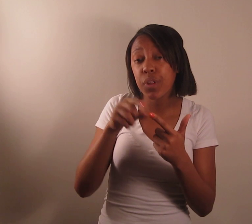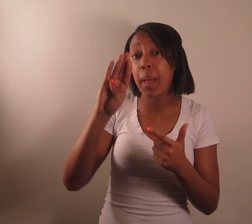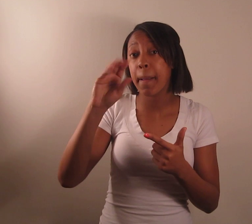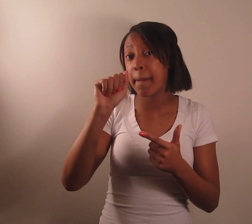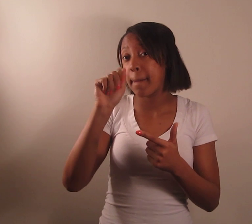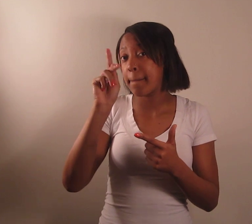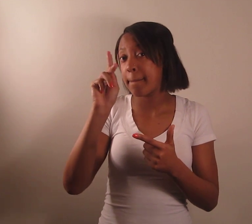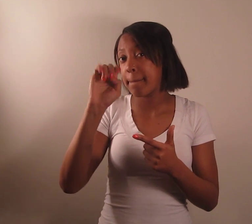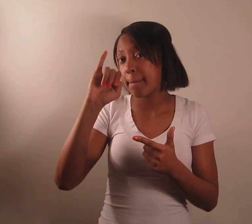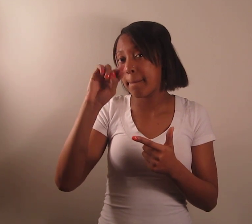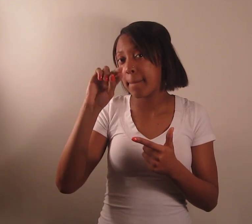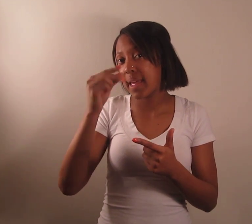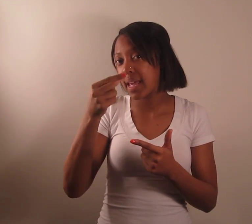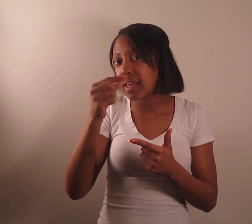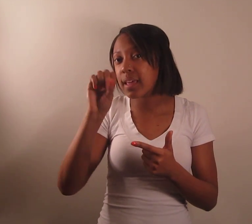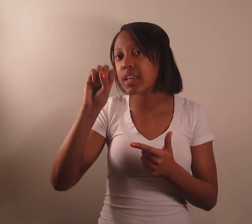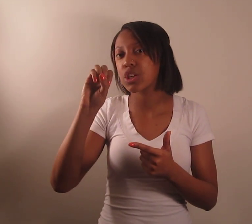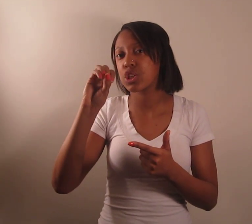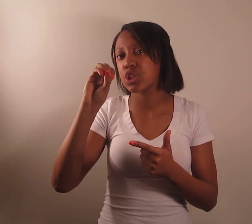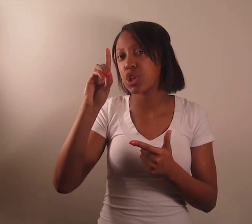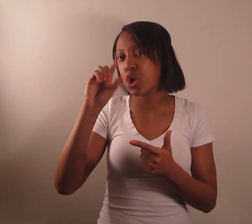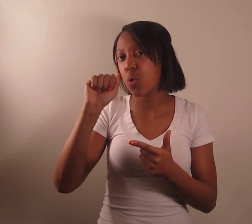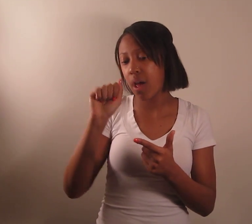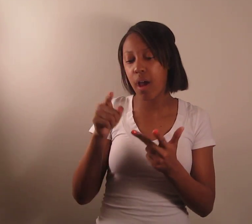And? Keep going. And?